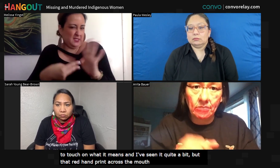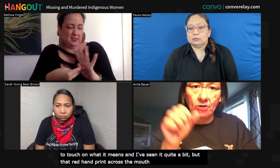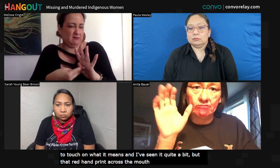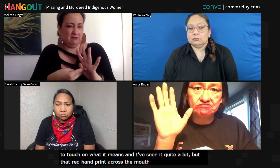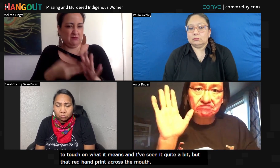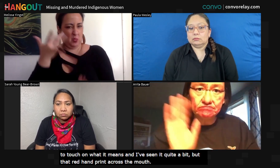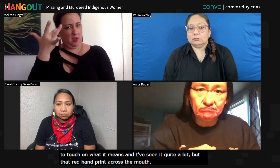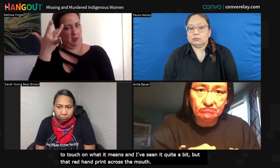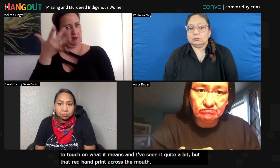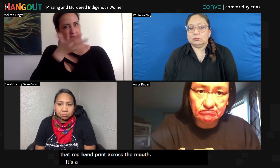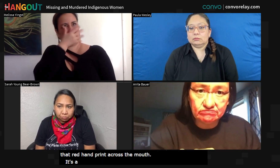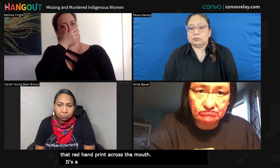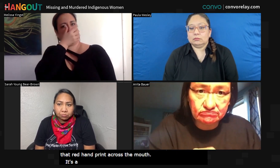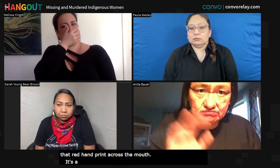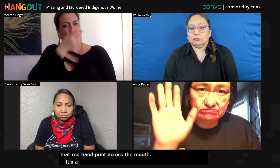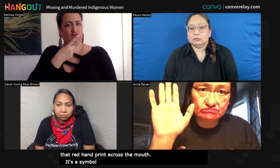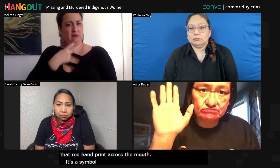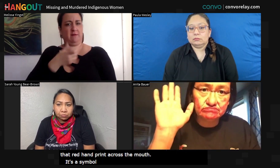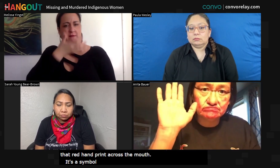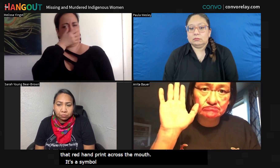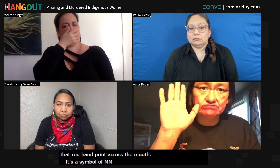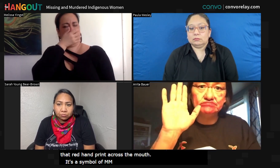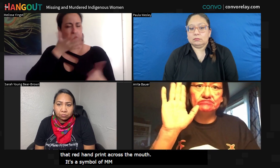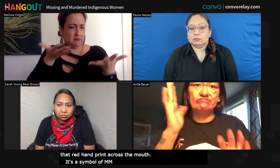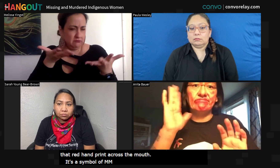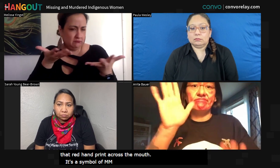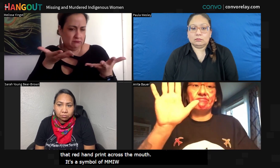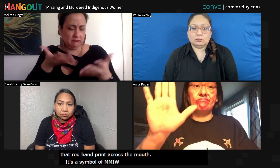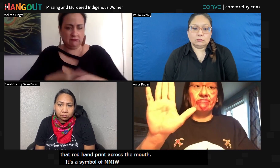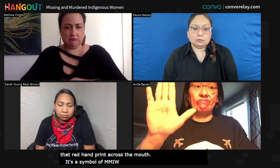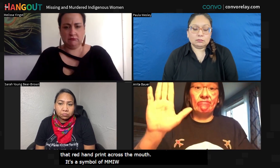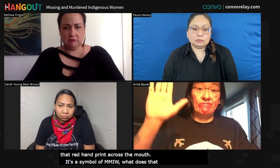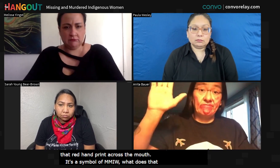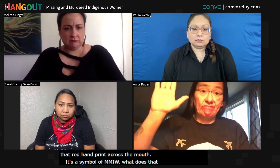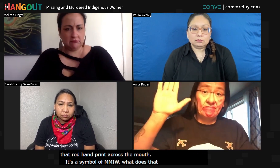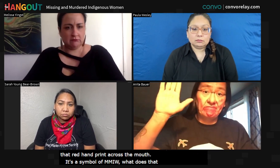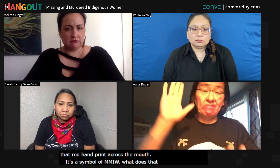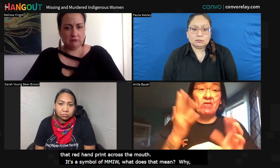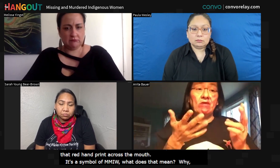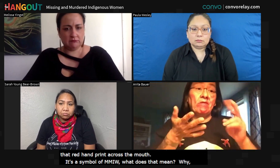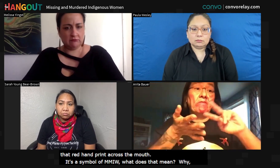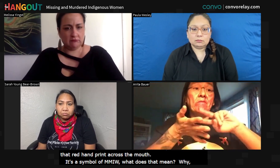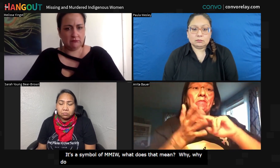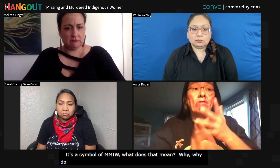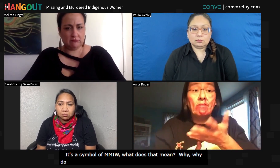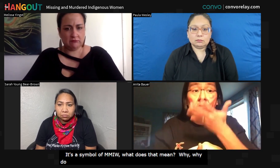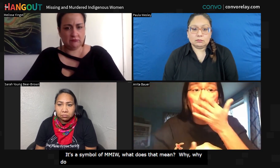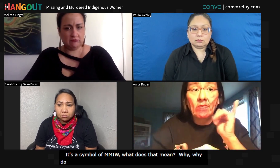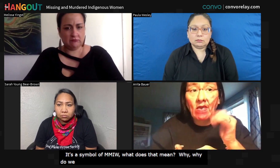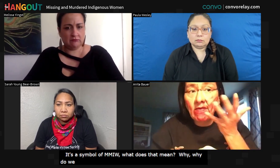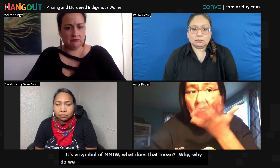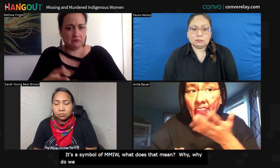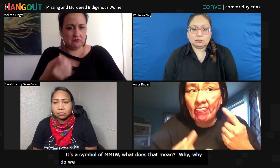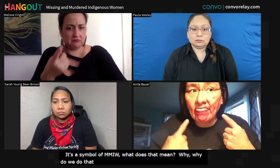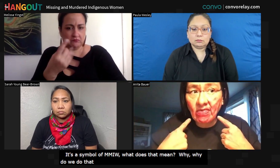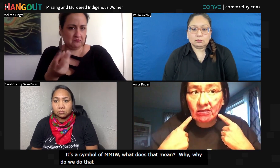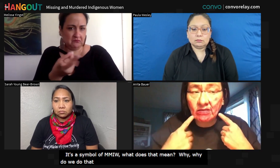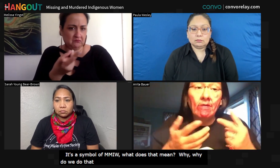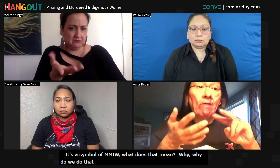MMIW. What does that mean? Why do we do that as a symbol? This is Anita. I can speak to that.